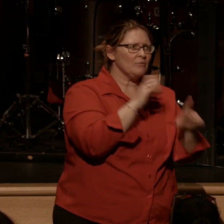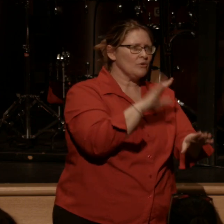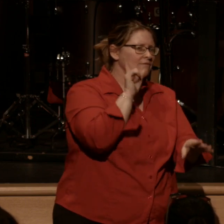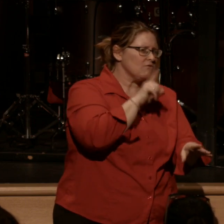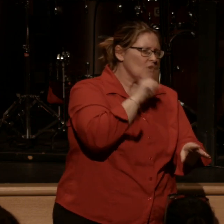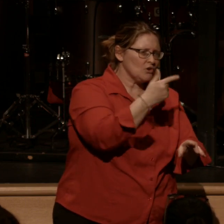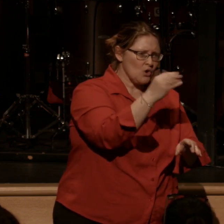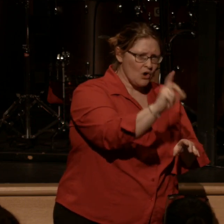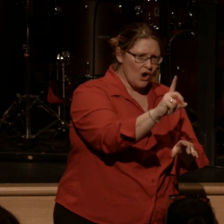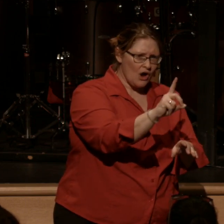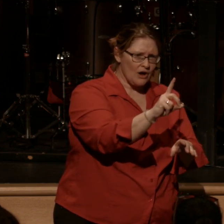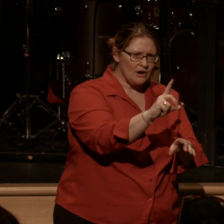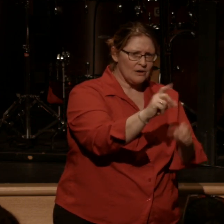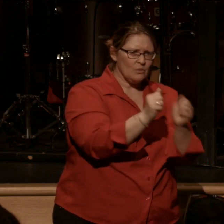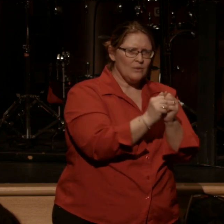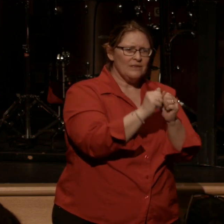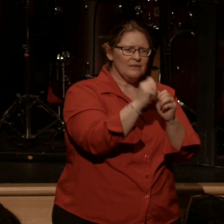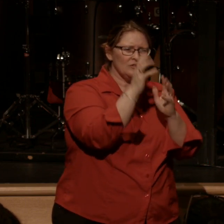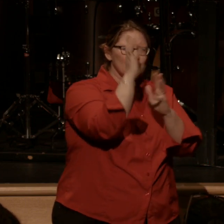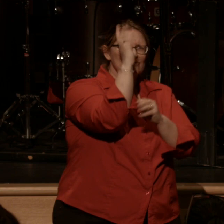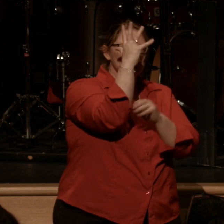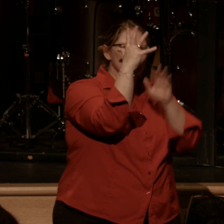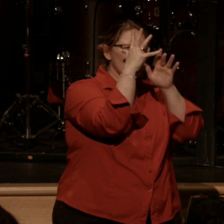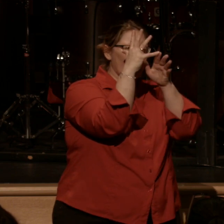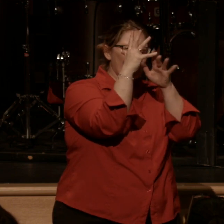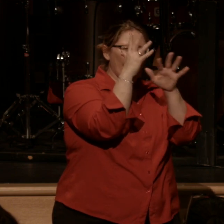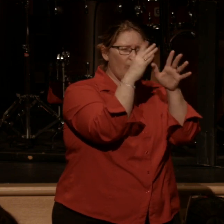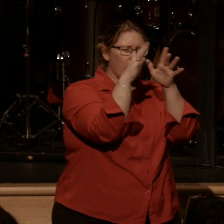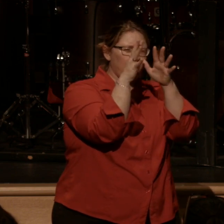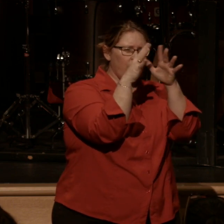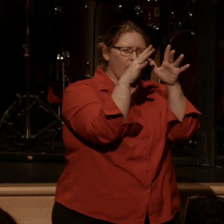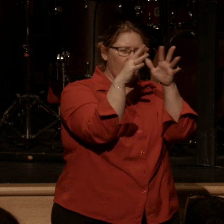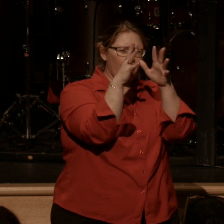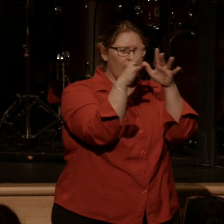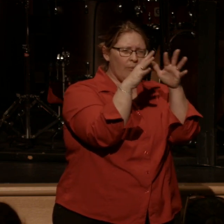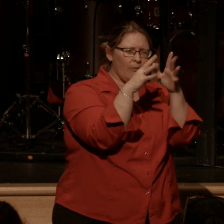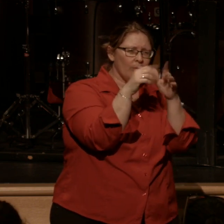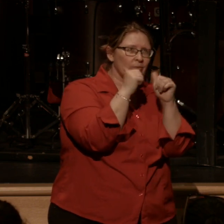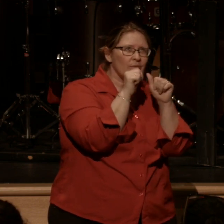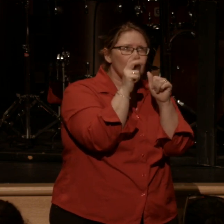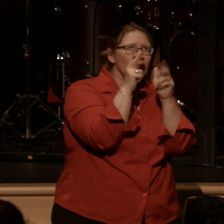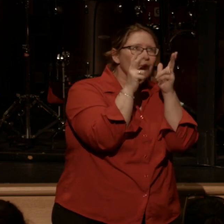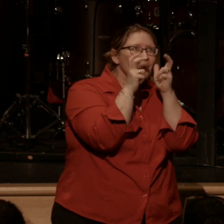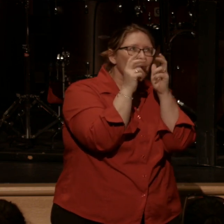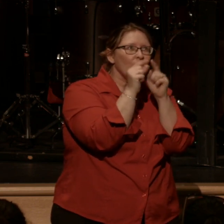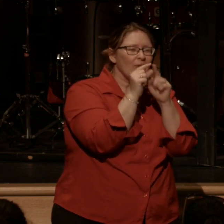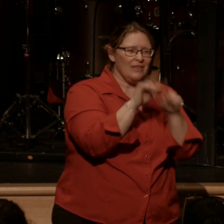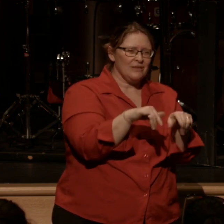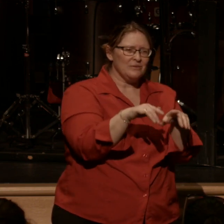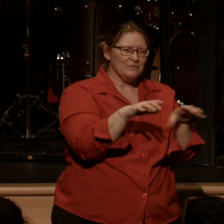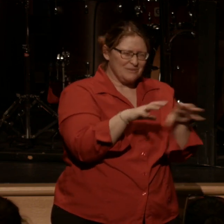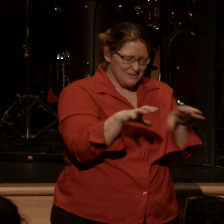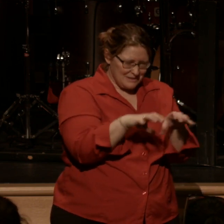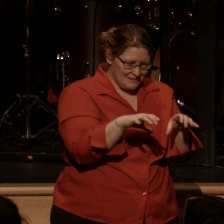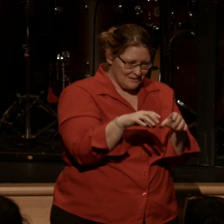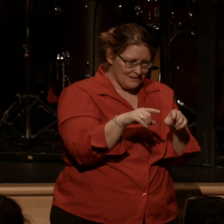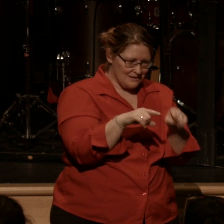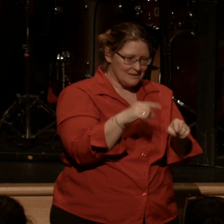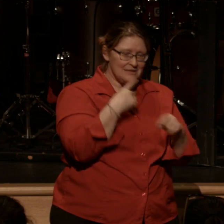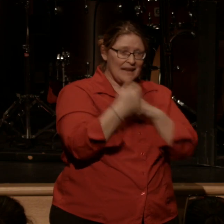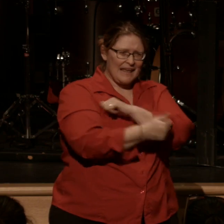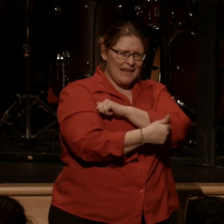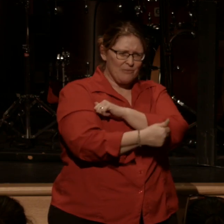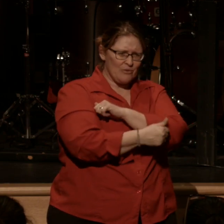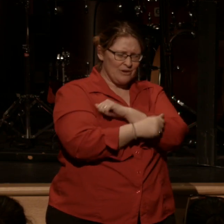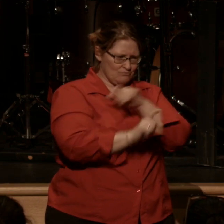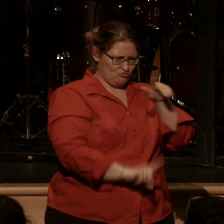false gods through the rustling leaves of these trees. It was a practice that they did at the Oaks of Moreh. And here it says,